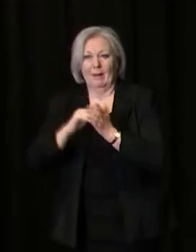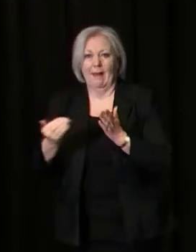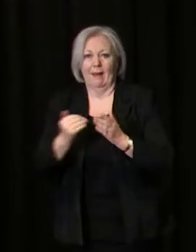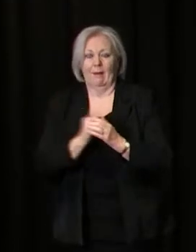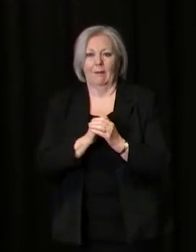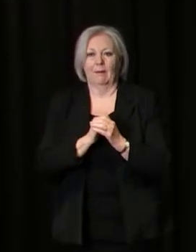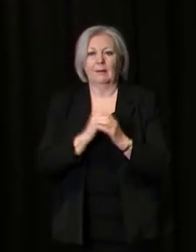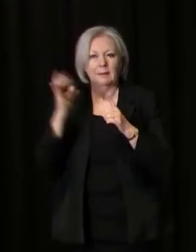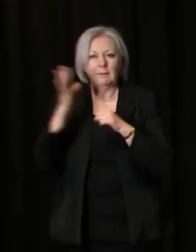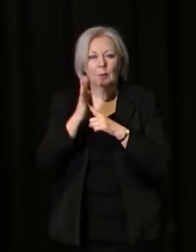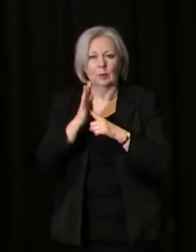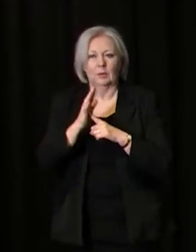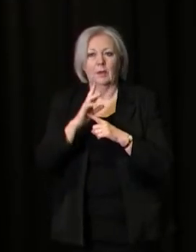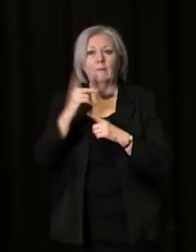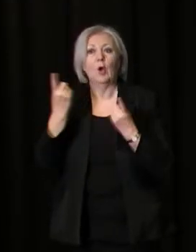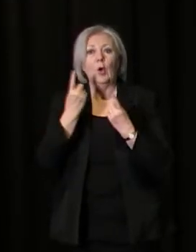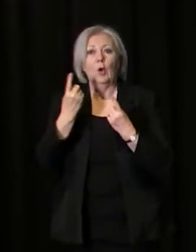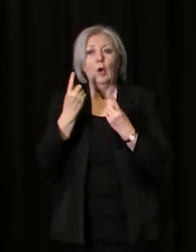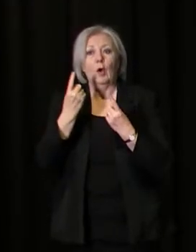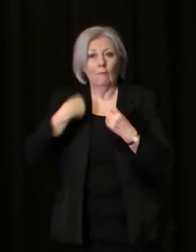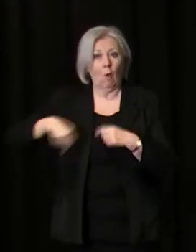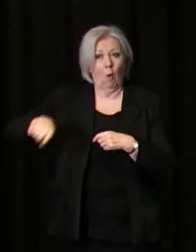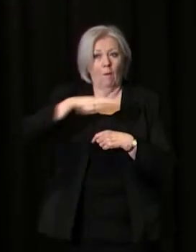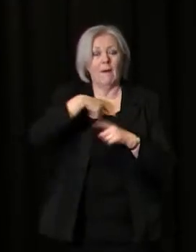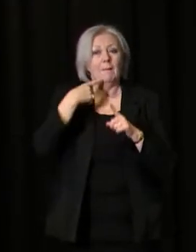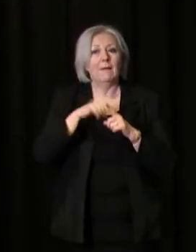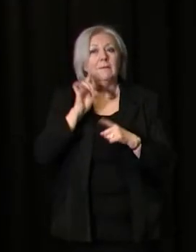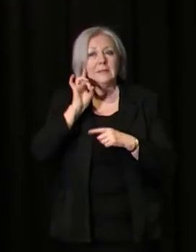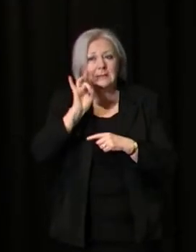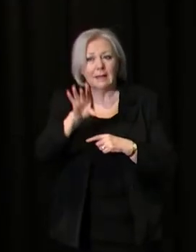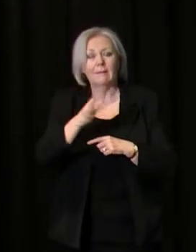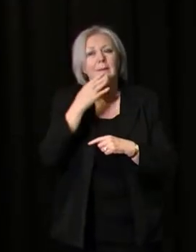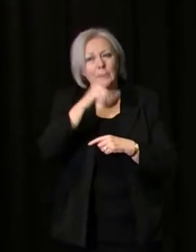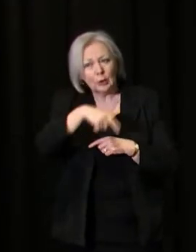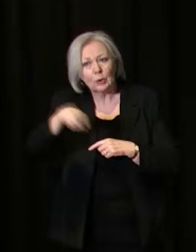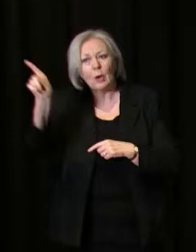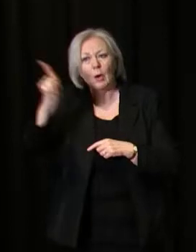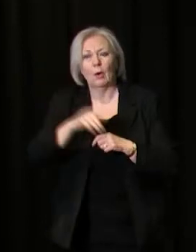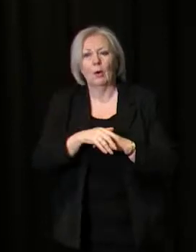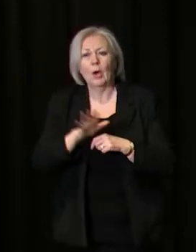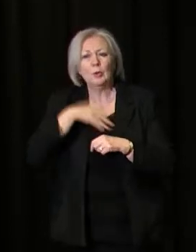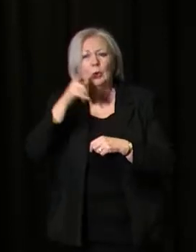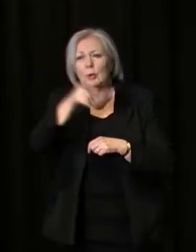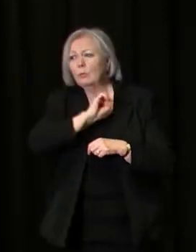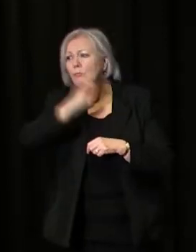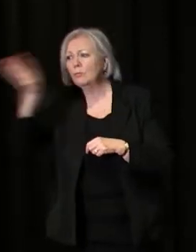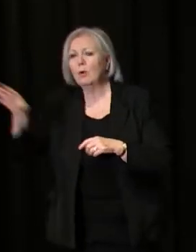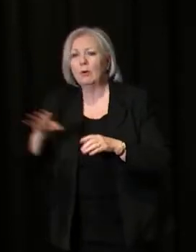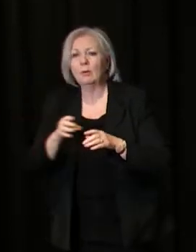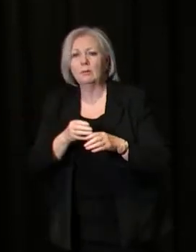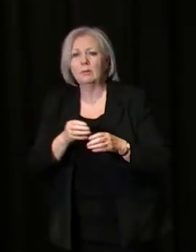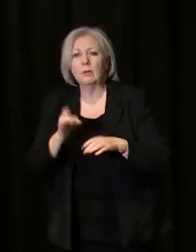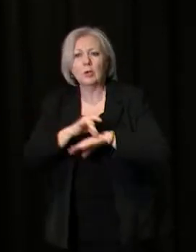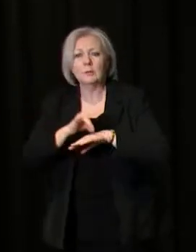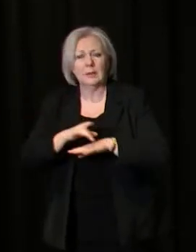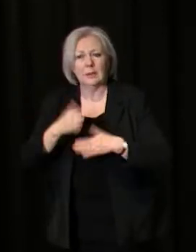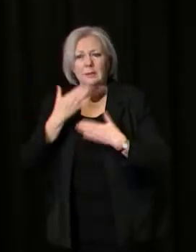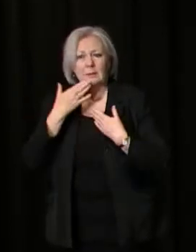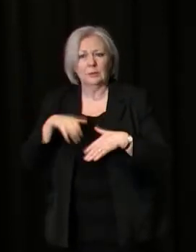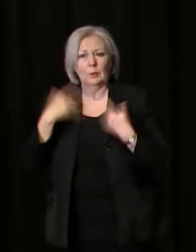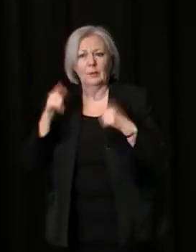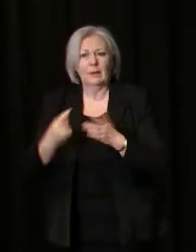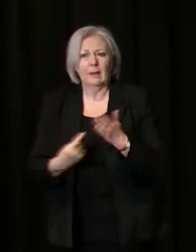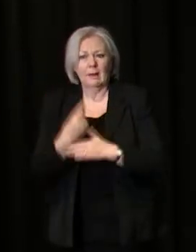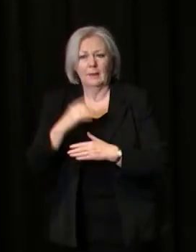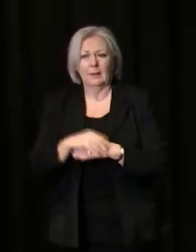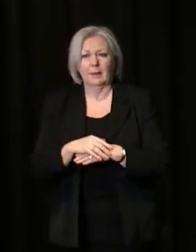of us, and for yourself, and to prevent your finishing up in hospital, please go and get your first dose and then get your